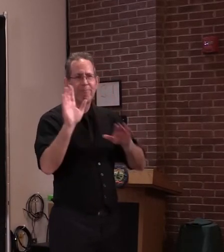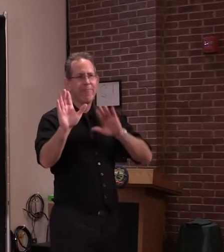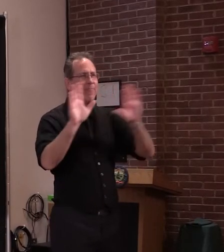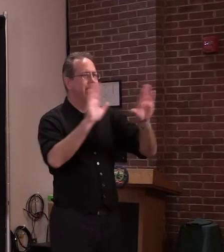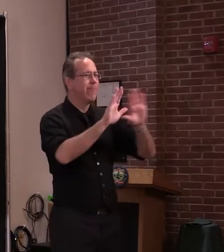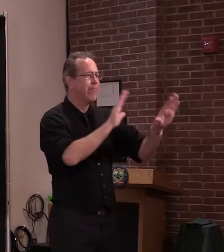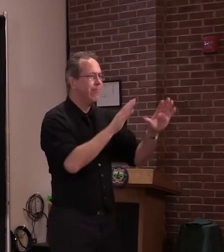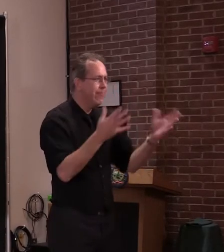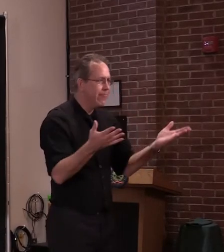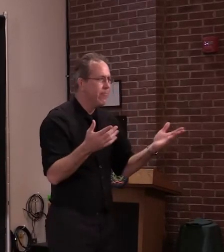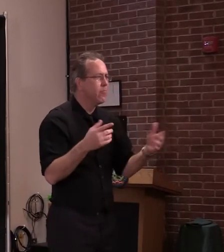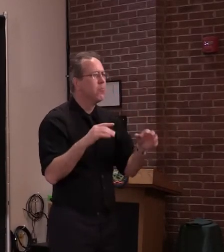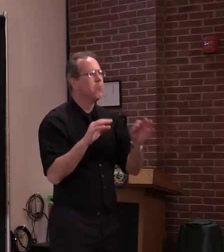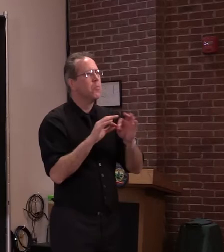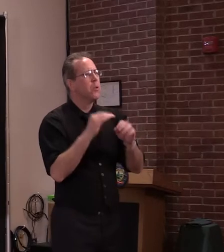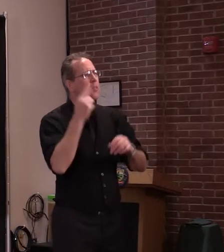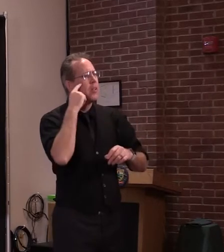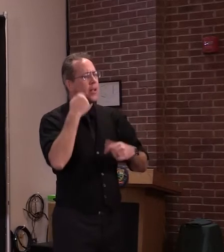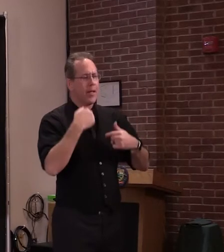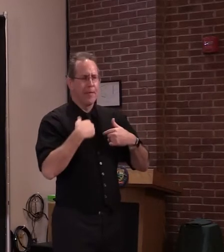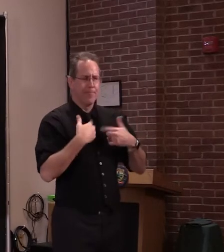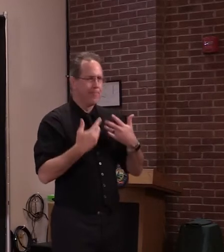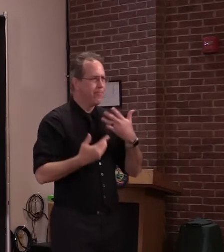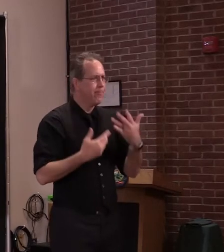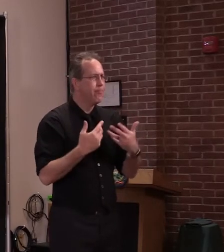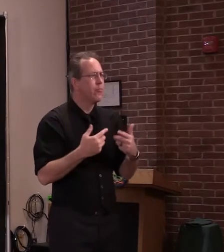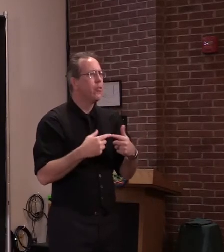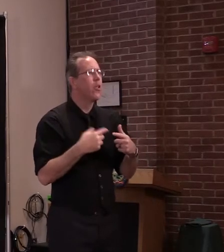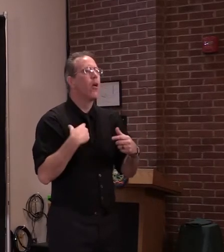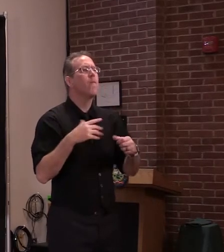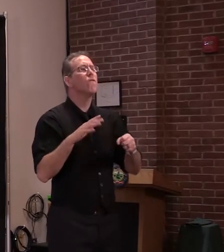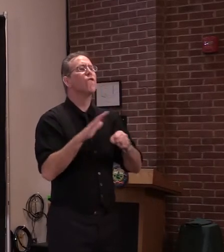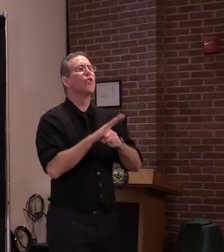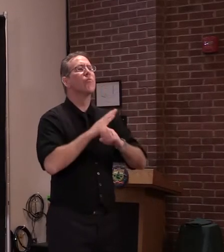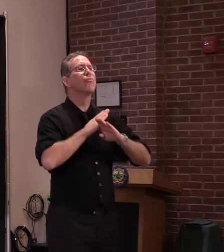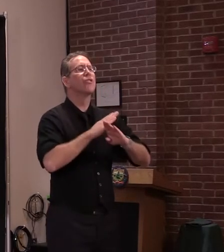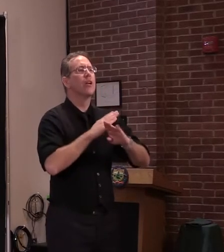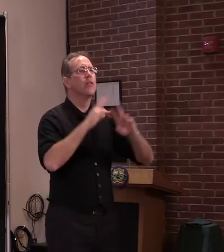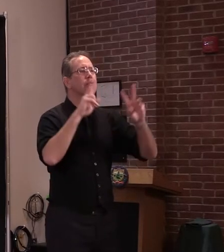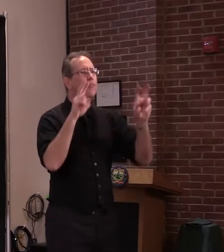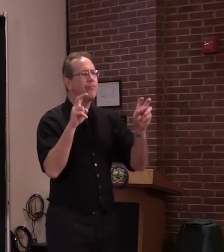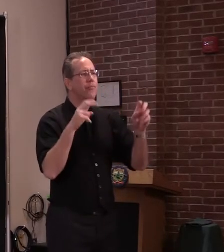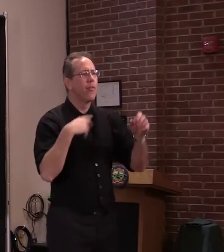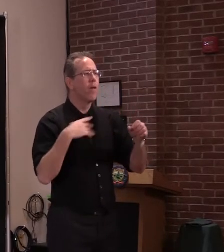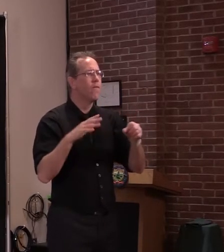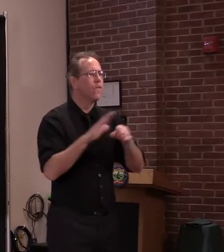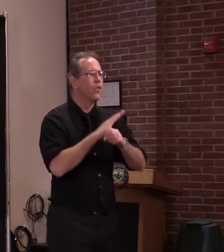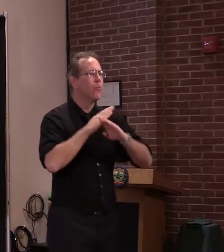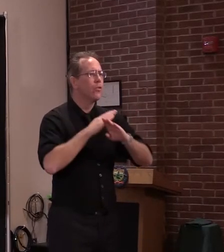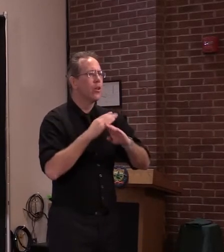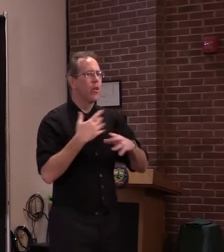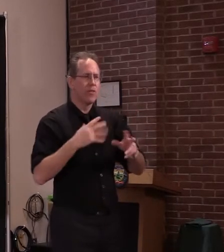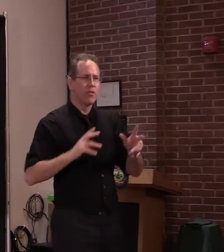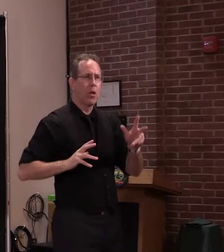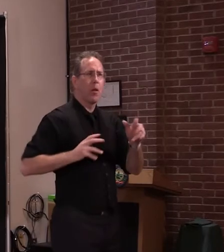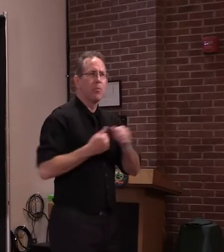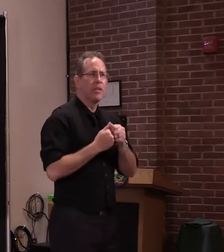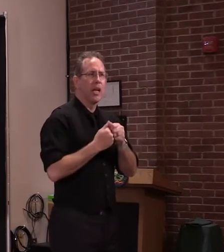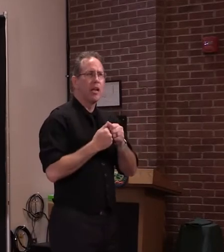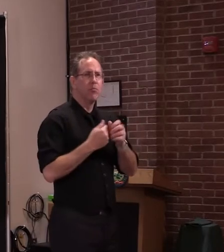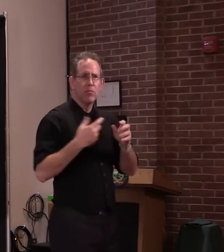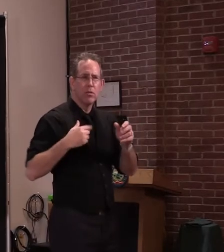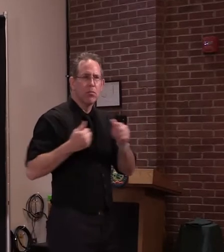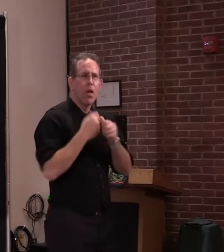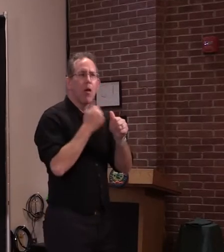what qualifies them to be fully protected and up to date on their vaccine. Those are the terms that have more meaning to an individual,